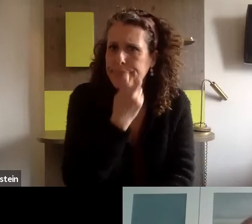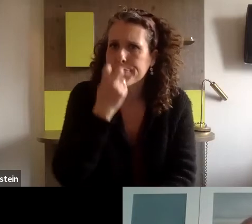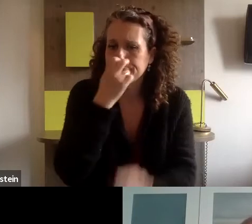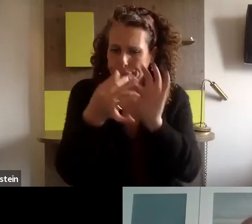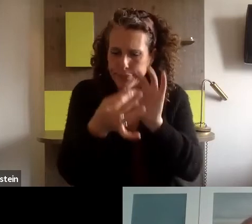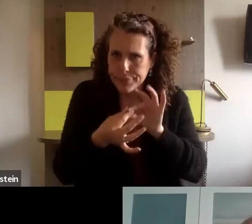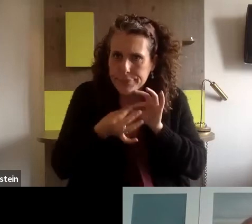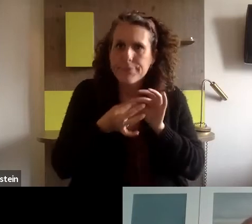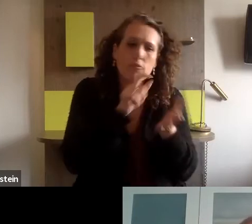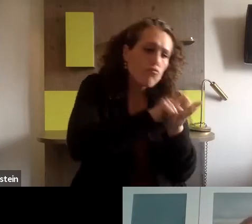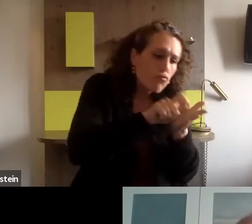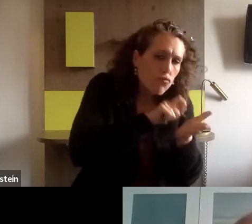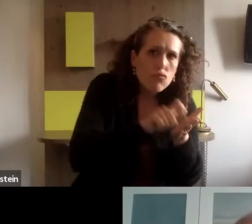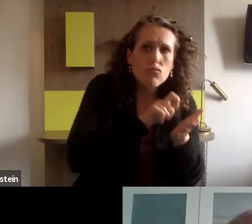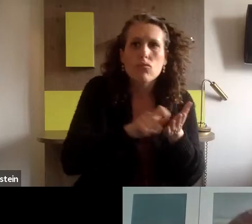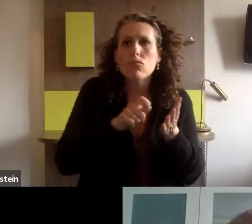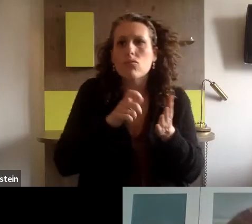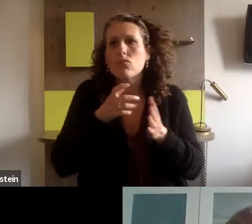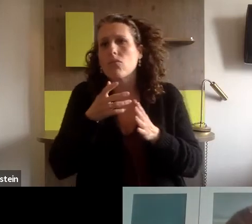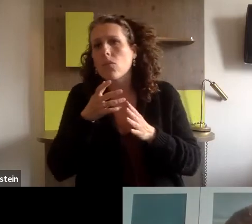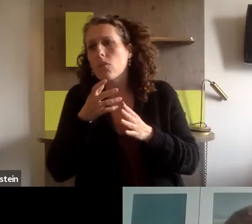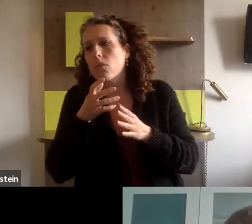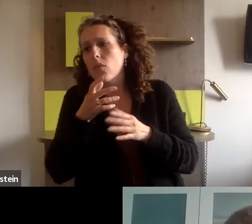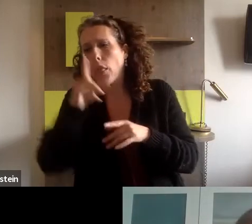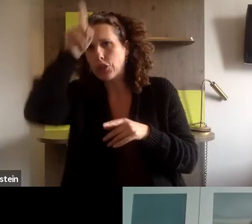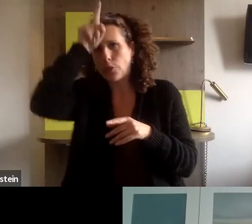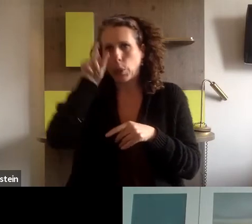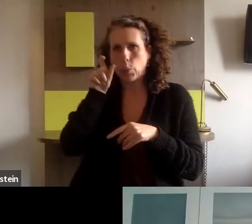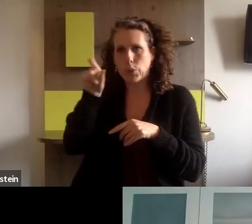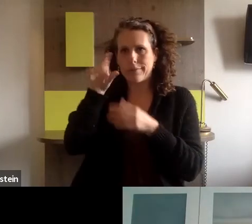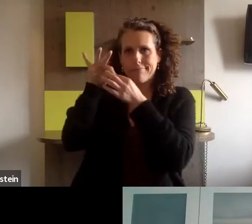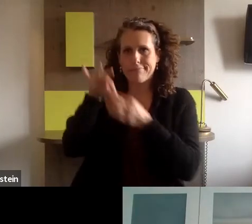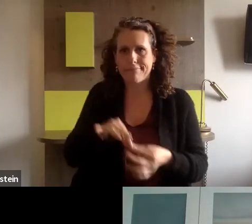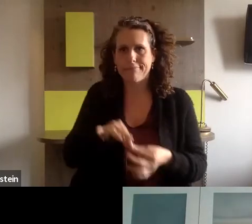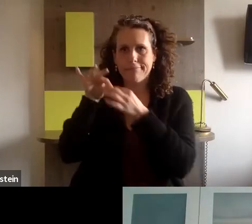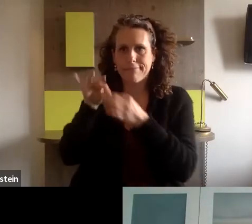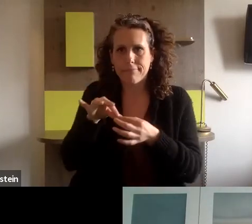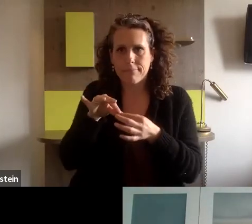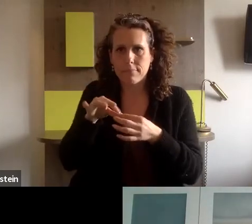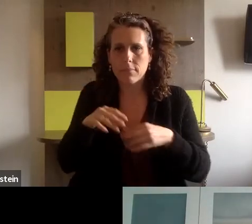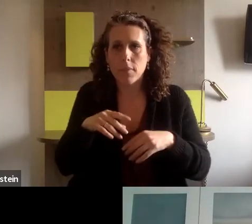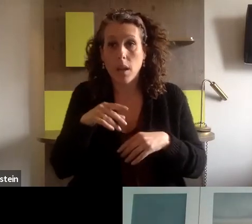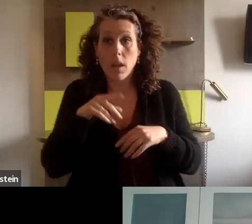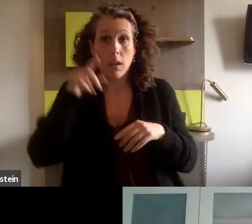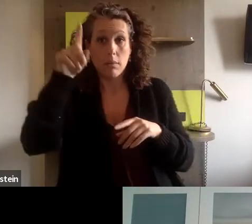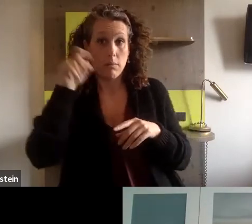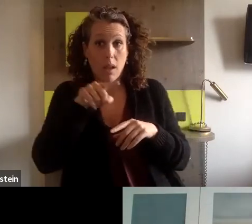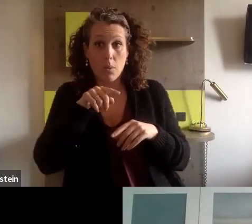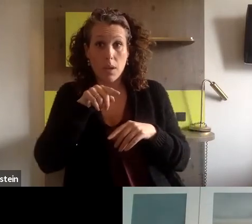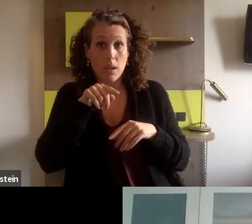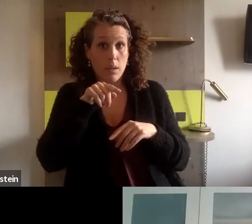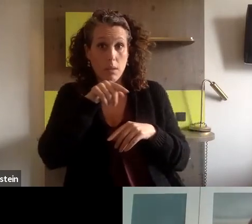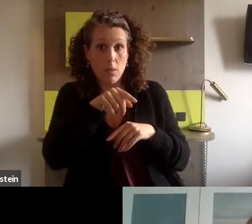the written or spoken German word? In this concrete example, or,